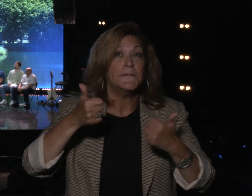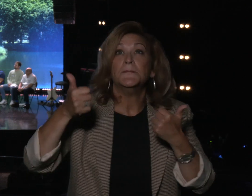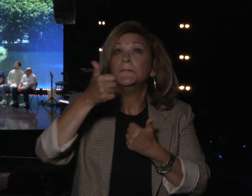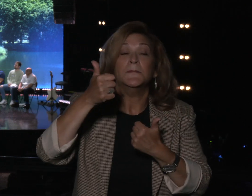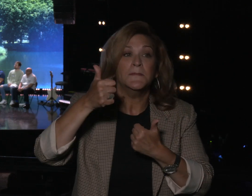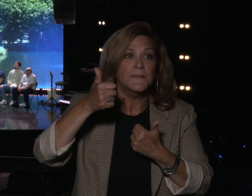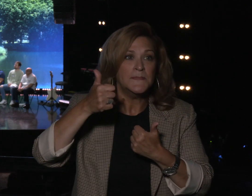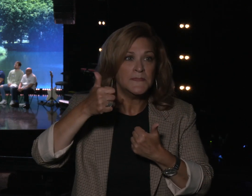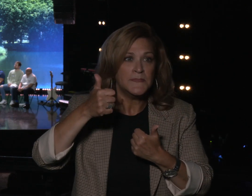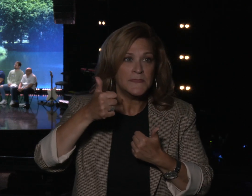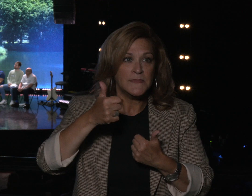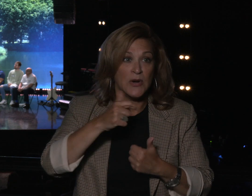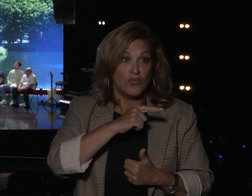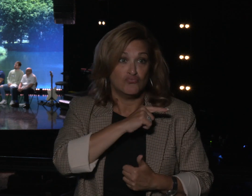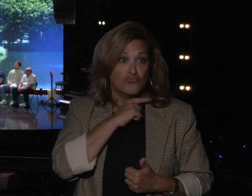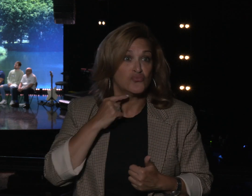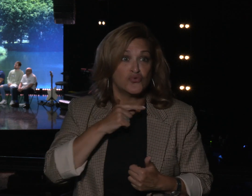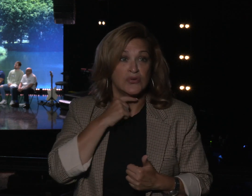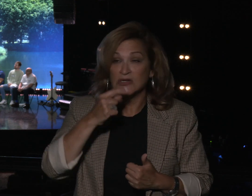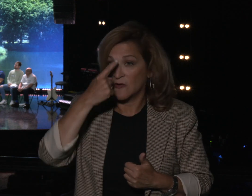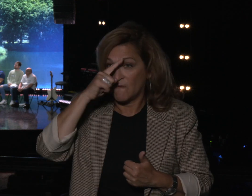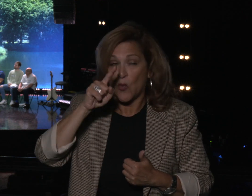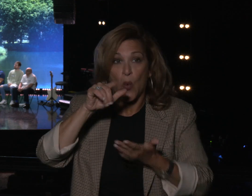to make atonement for all of Israel.